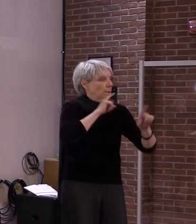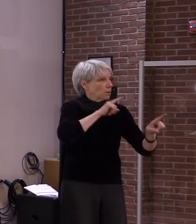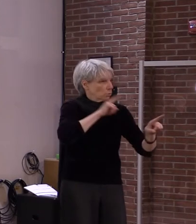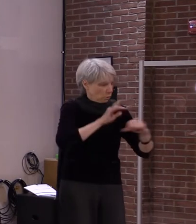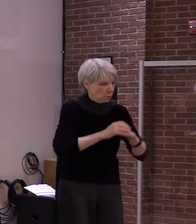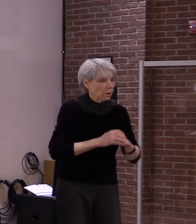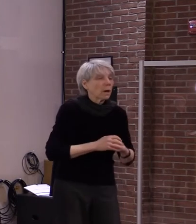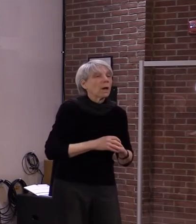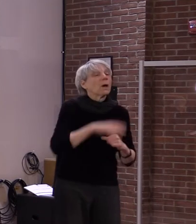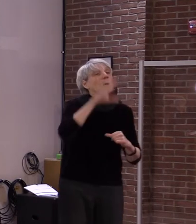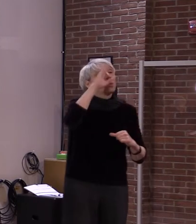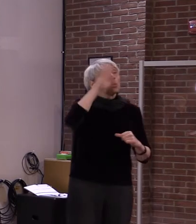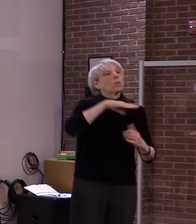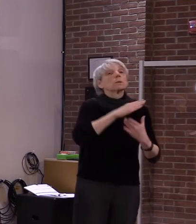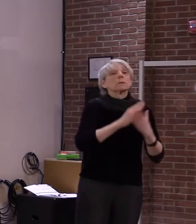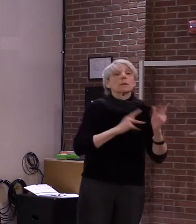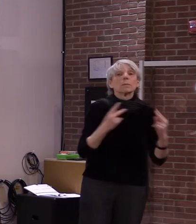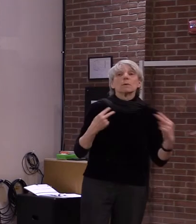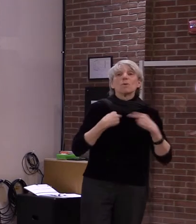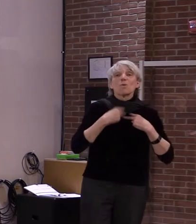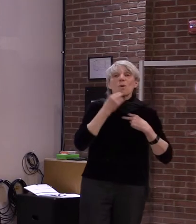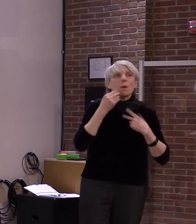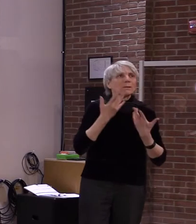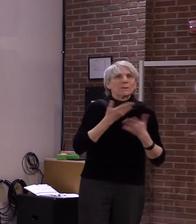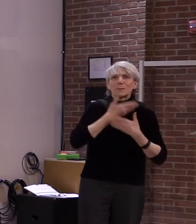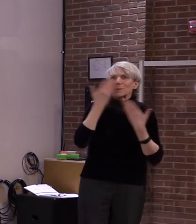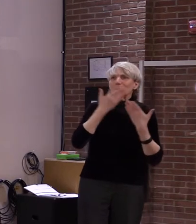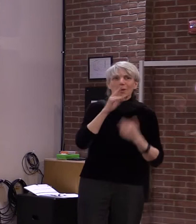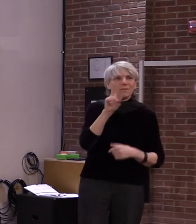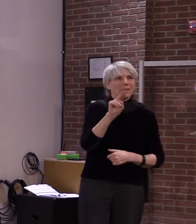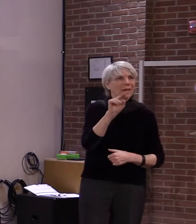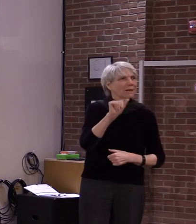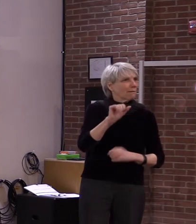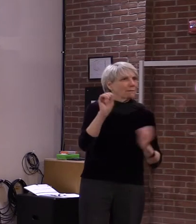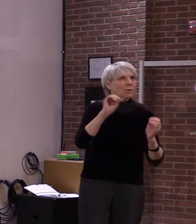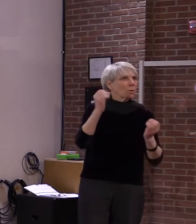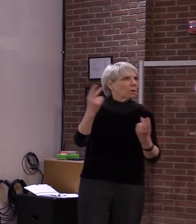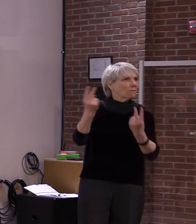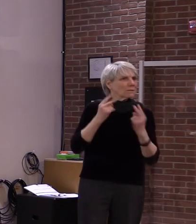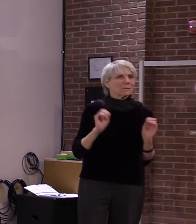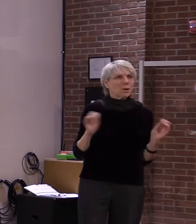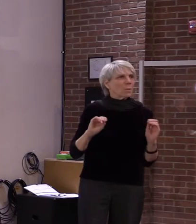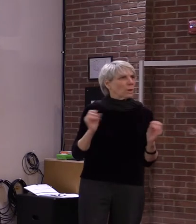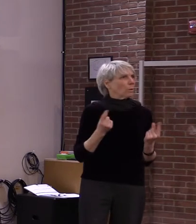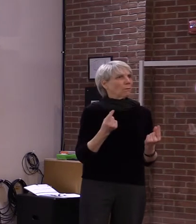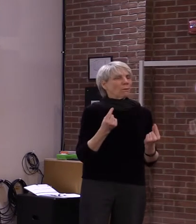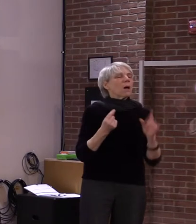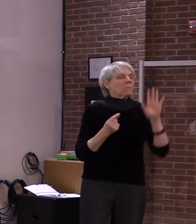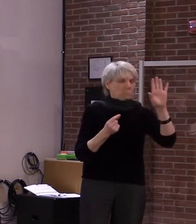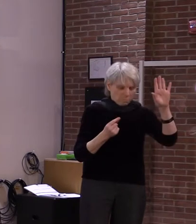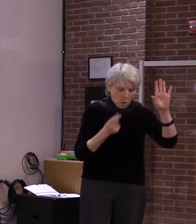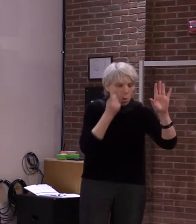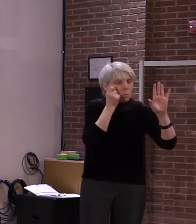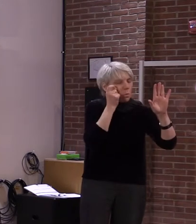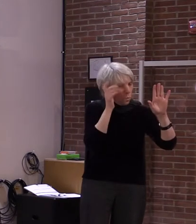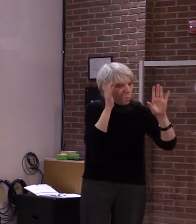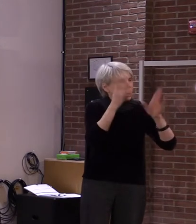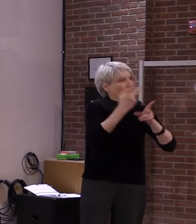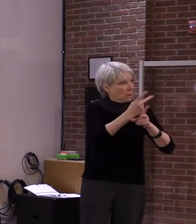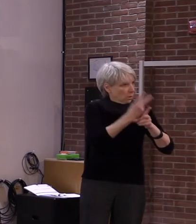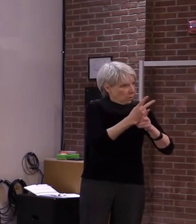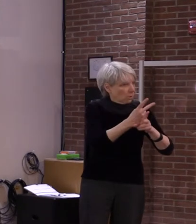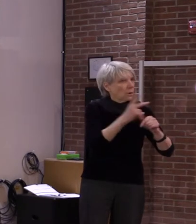receive home health services that will need to be vaccinated once the initial group of roughly 2